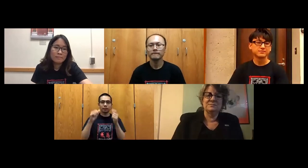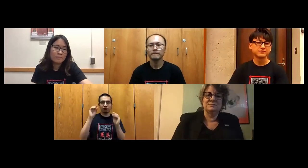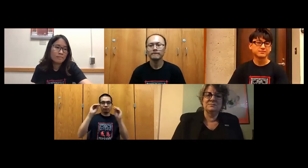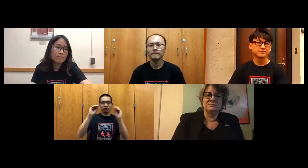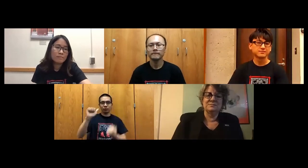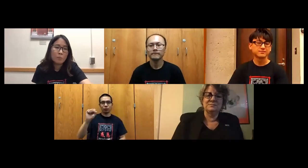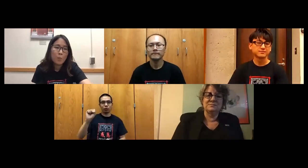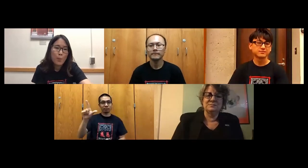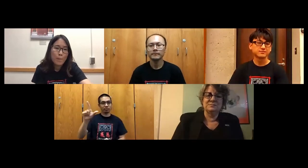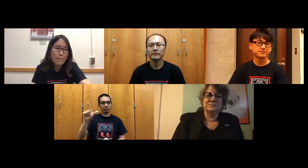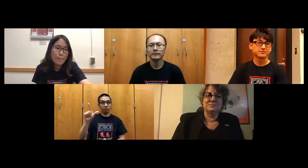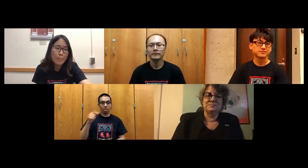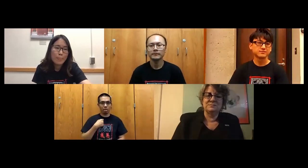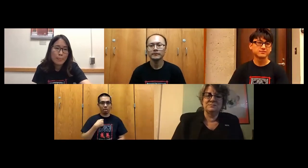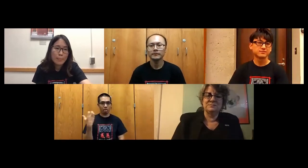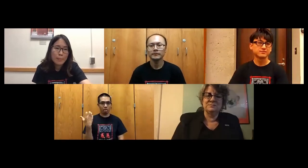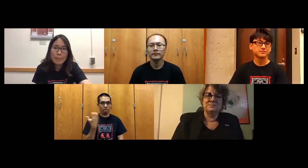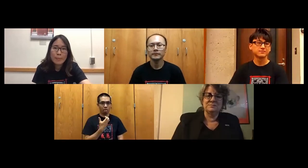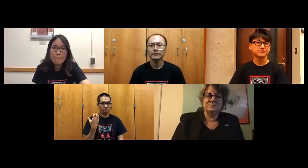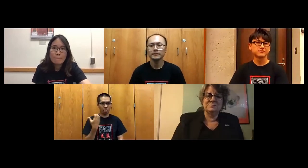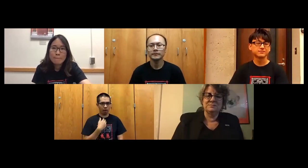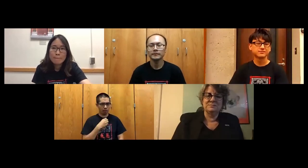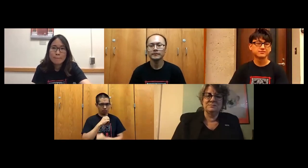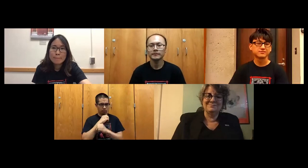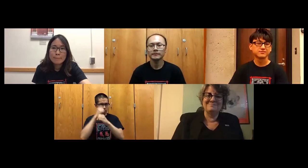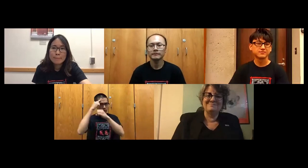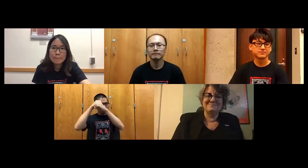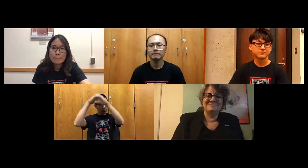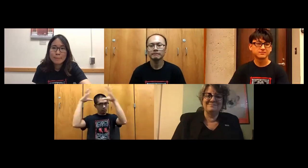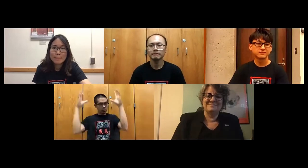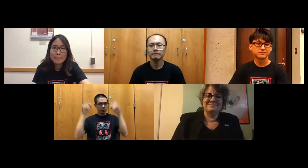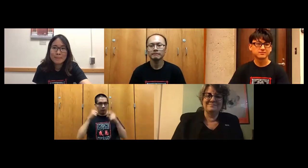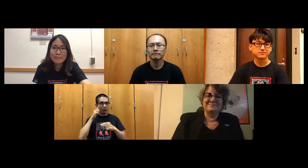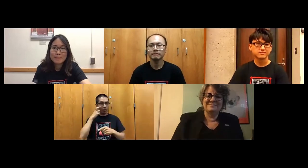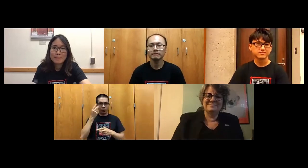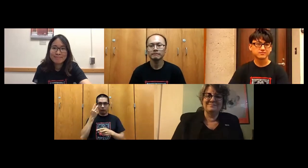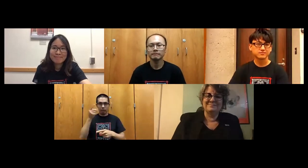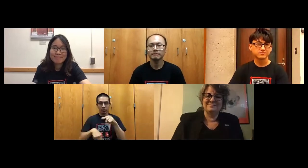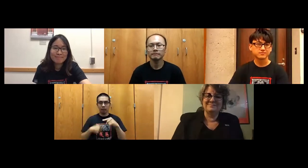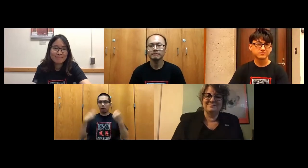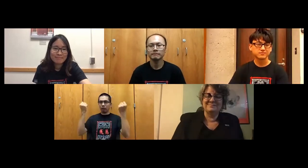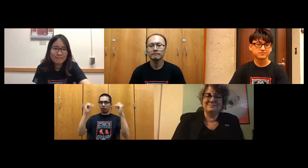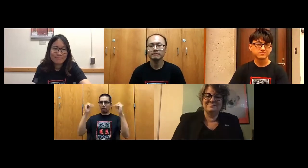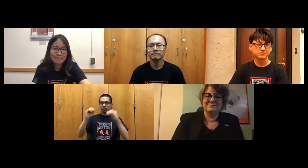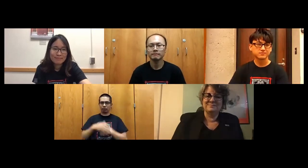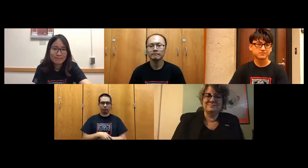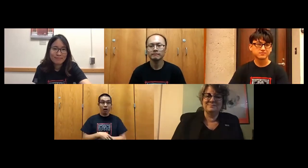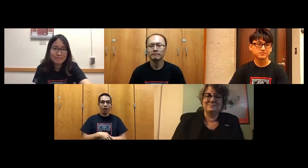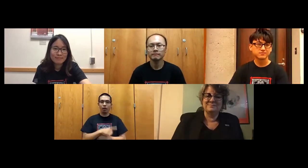with deafblind and what to do. So with American Sign Language, or ProTactile,